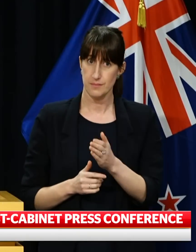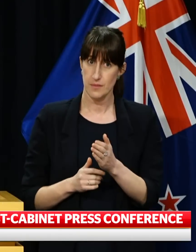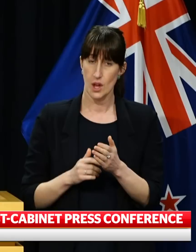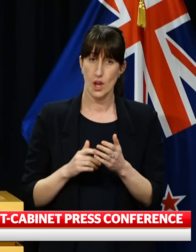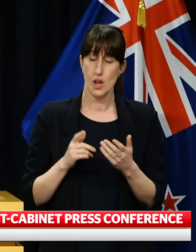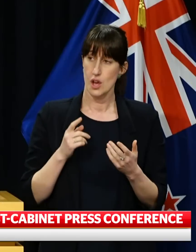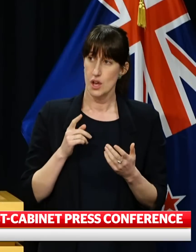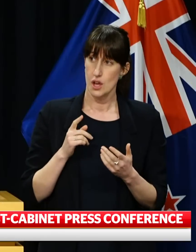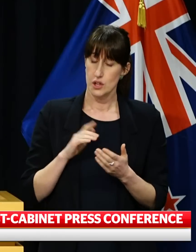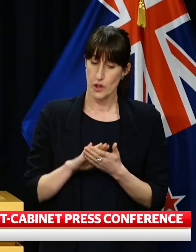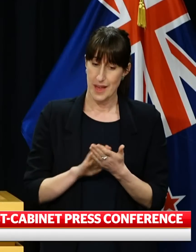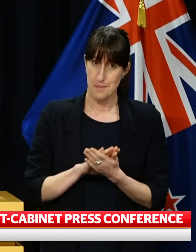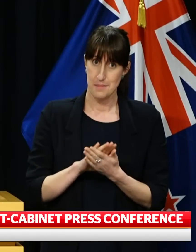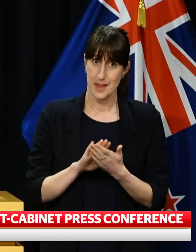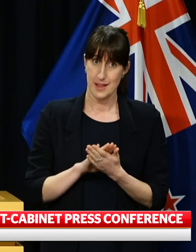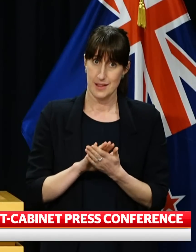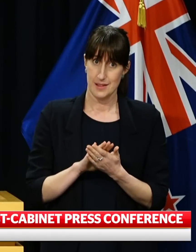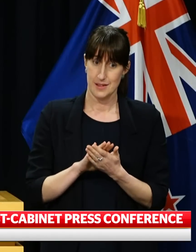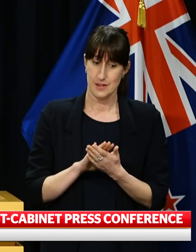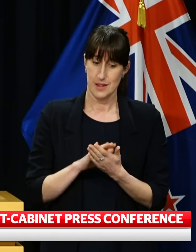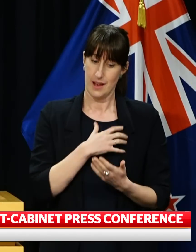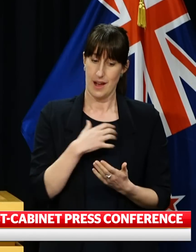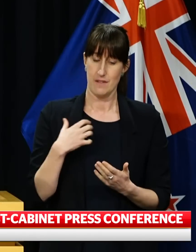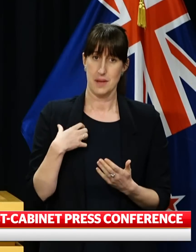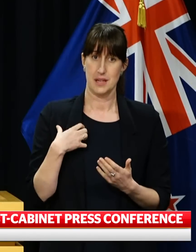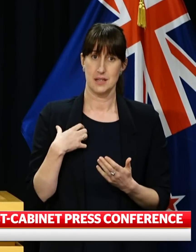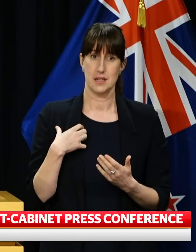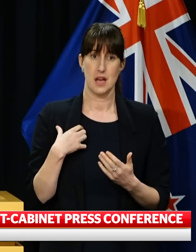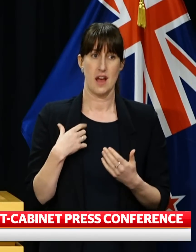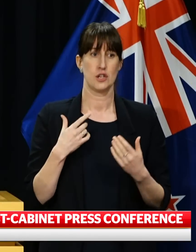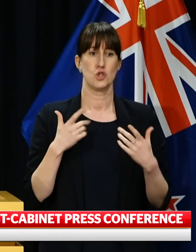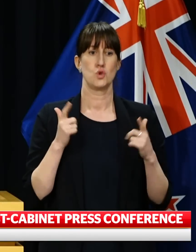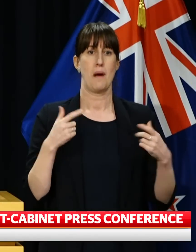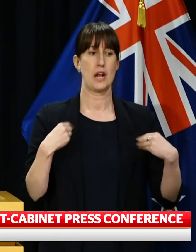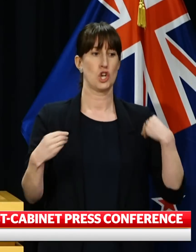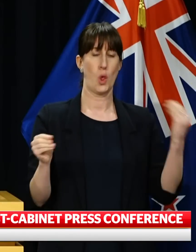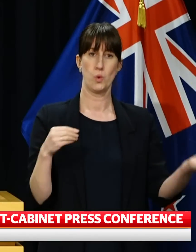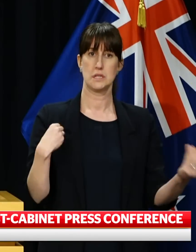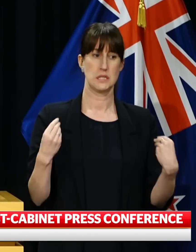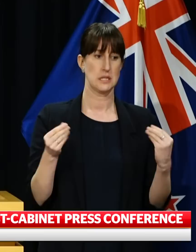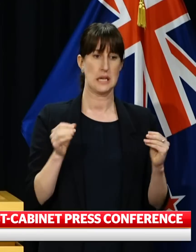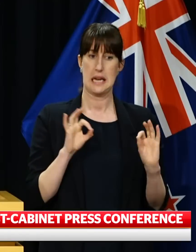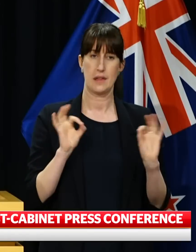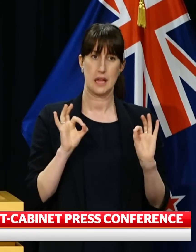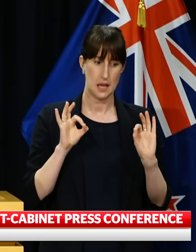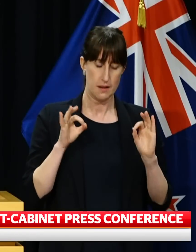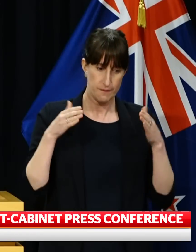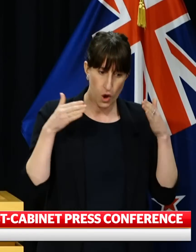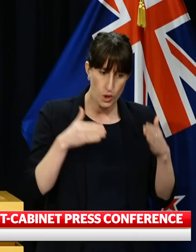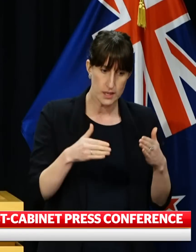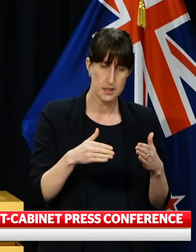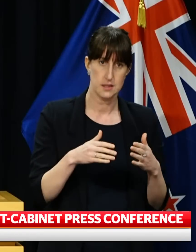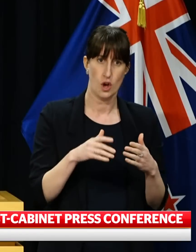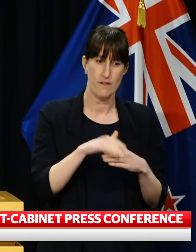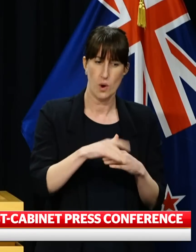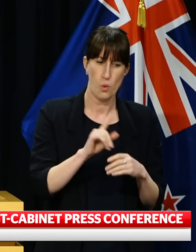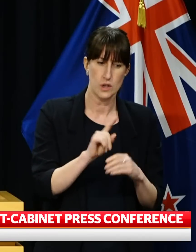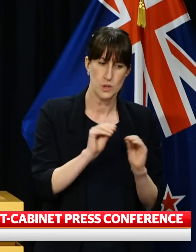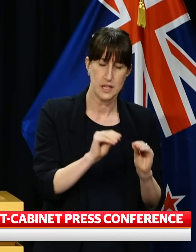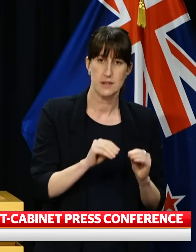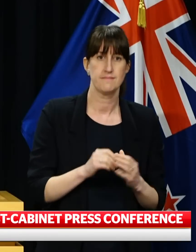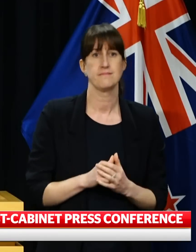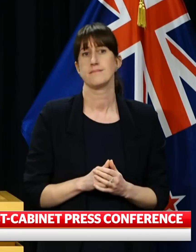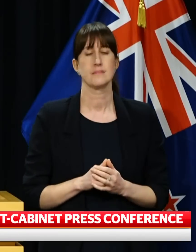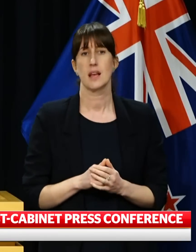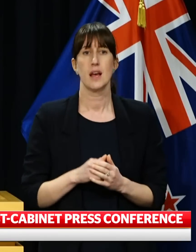far in terms of loosening the reins on what is taught and how it's taught? The current curriculum has been in place since the early 2000s, so it